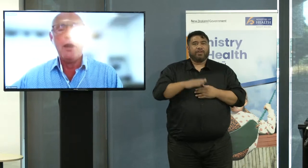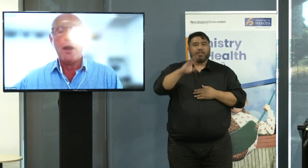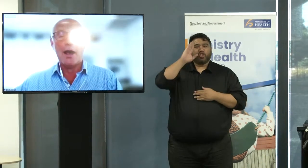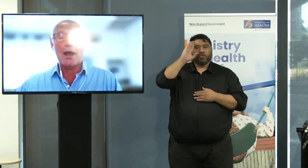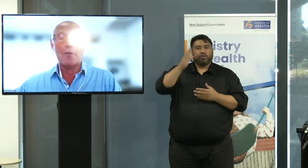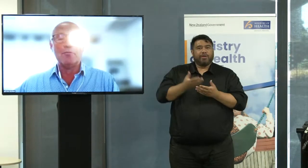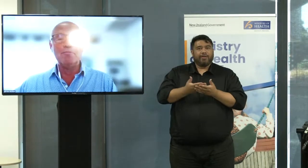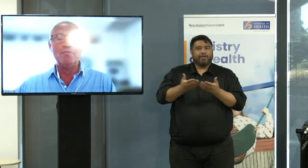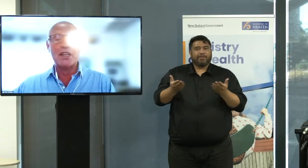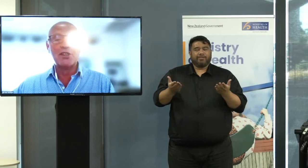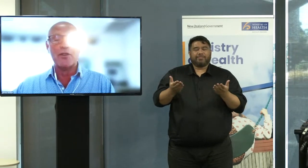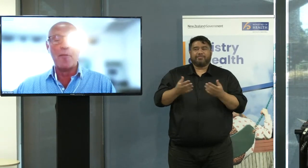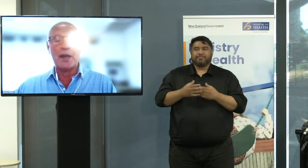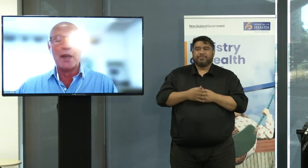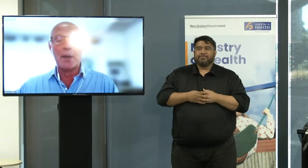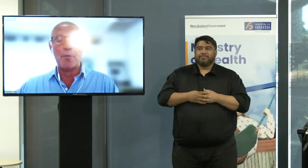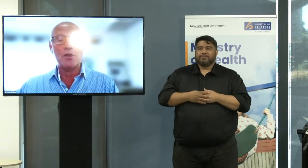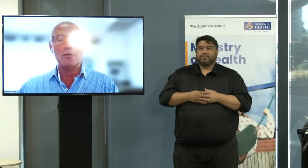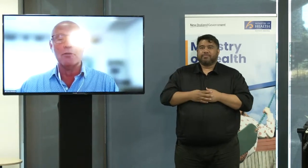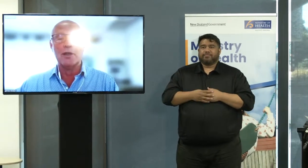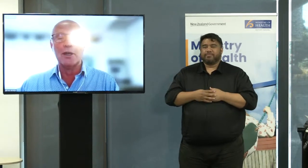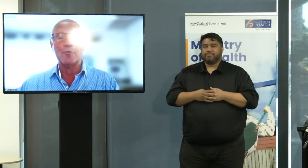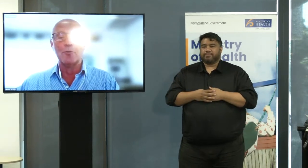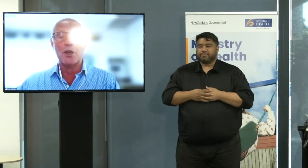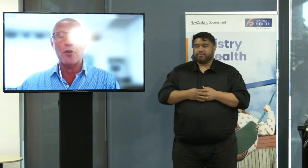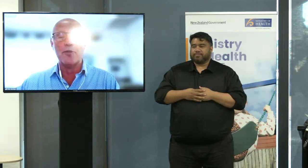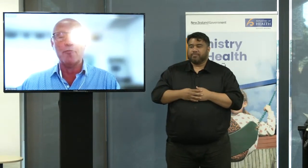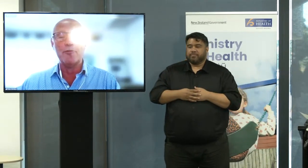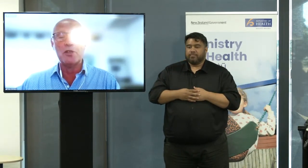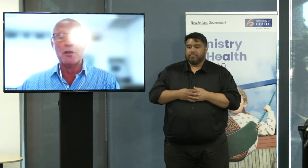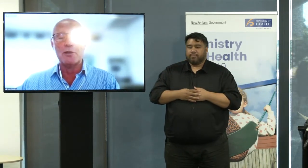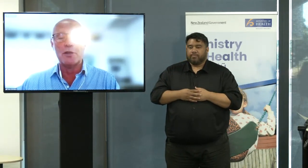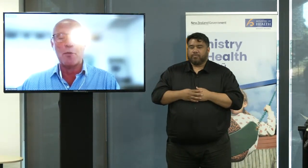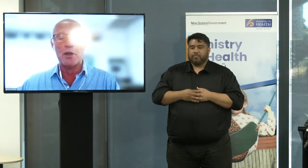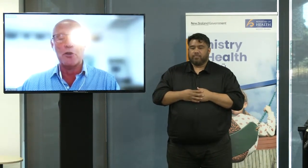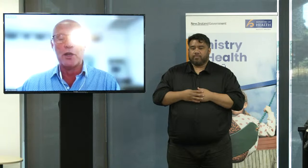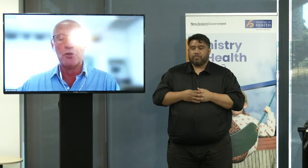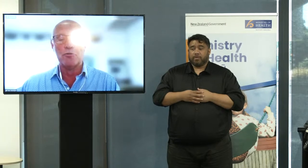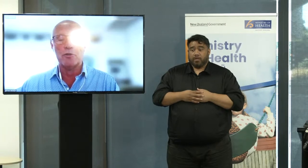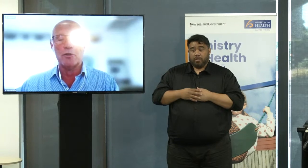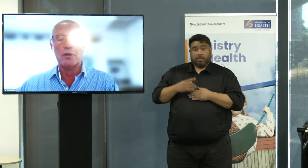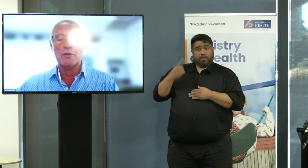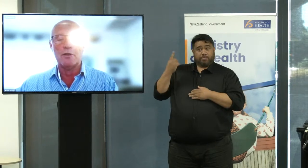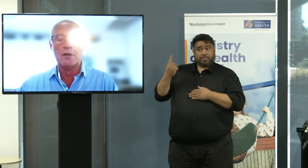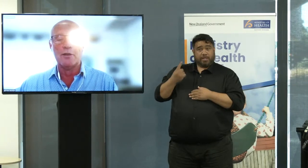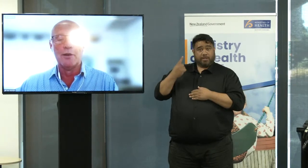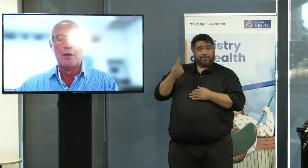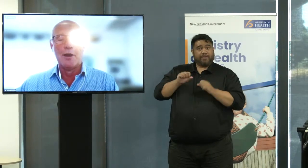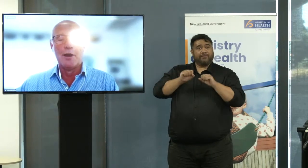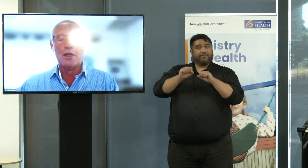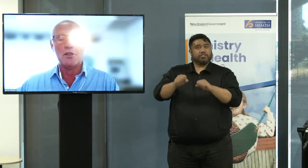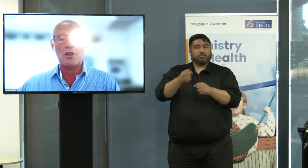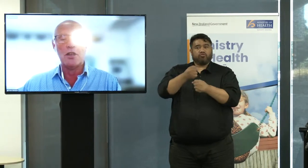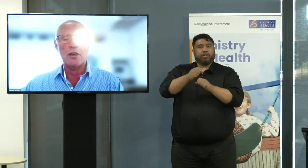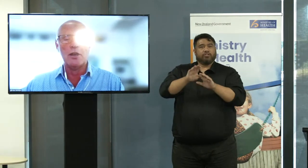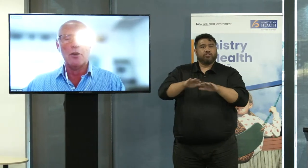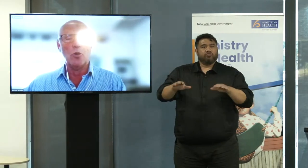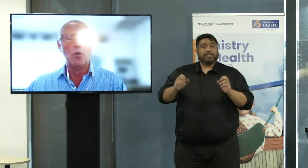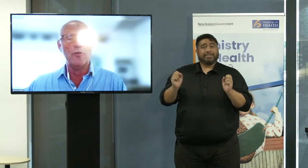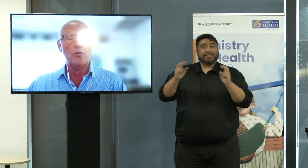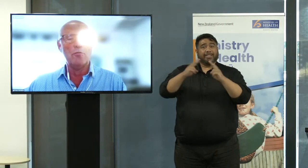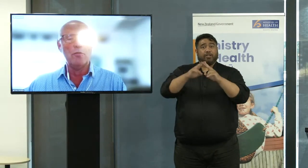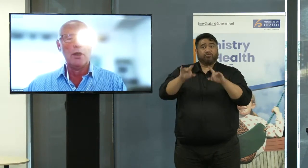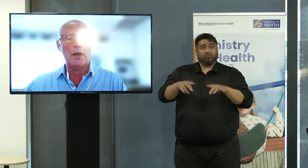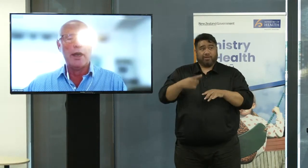everyone. Yes, I've been up personal with COVID, visiting to see my grandchildren in Sydney, all